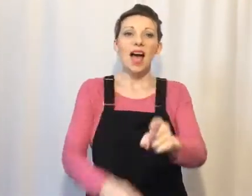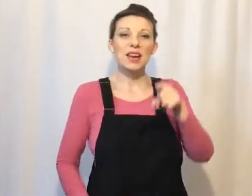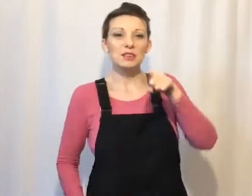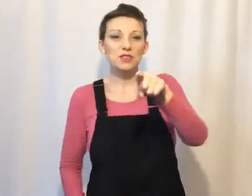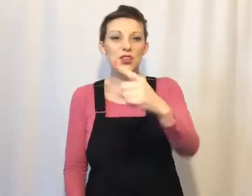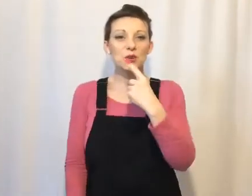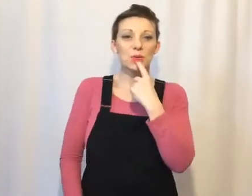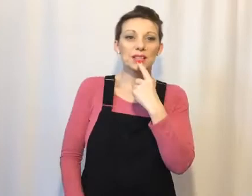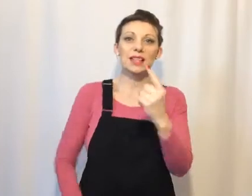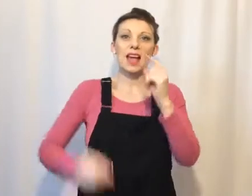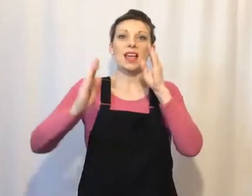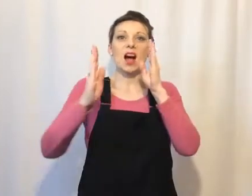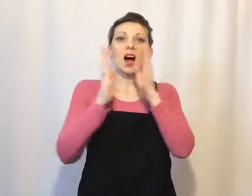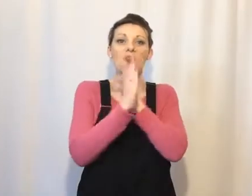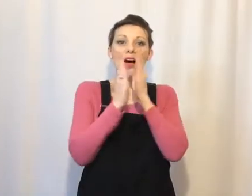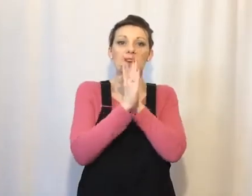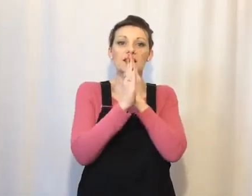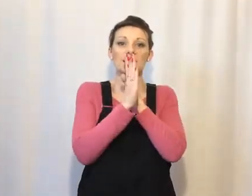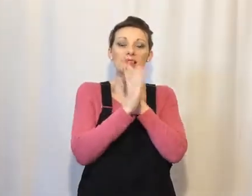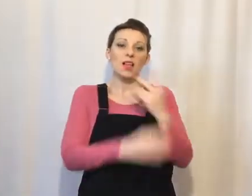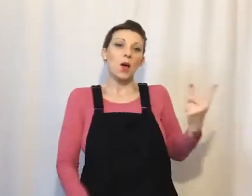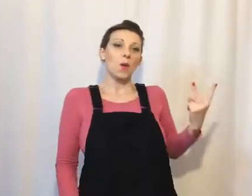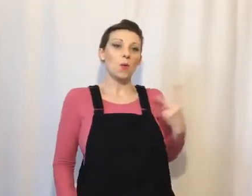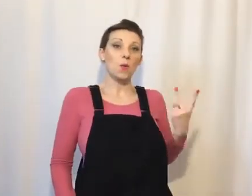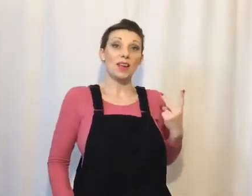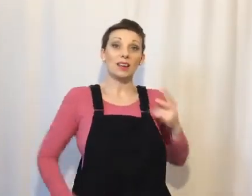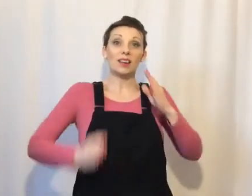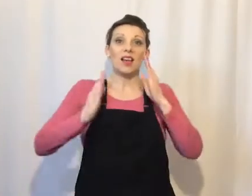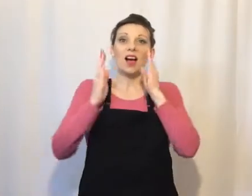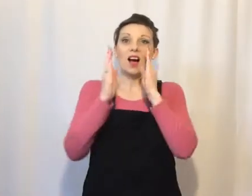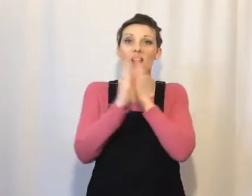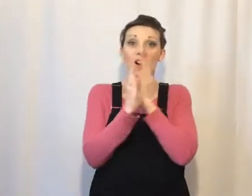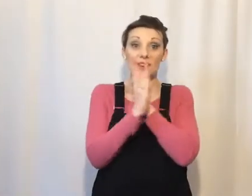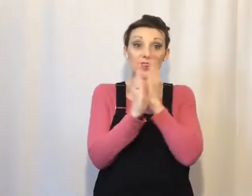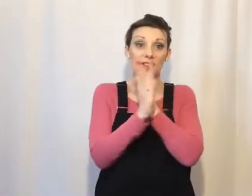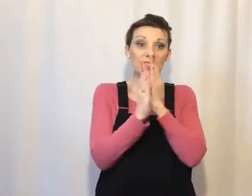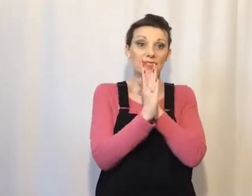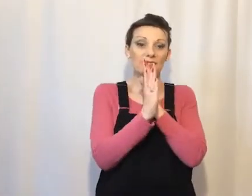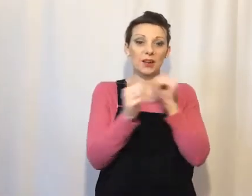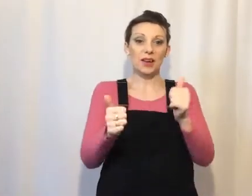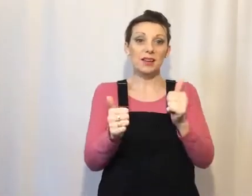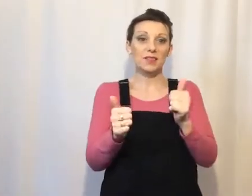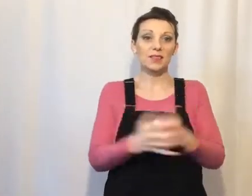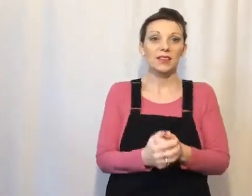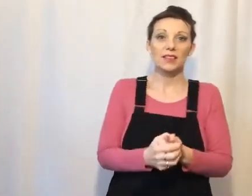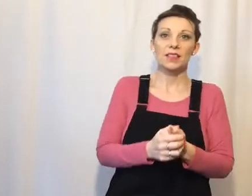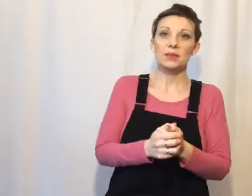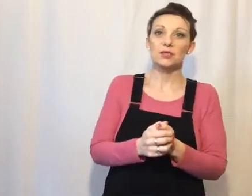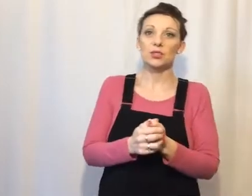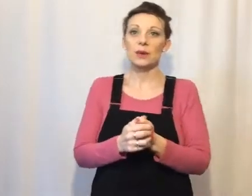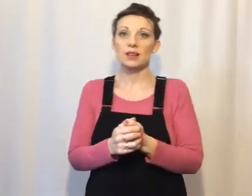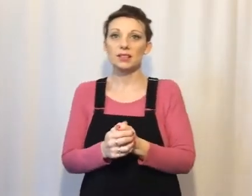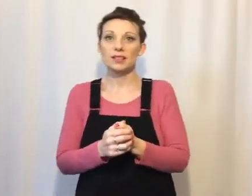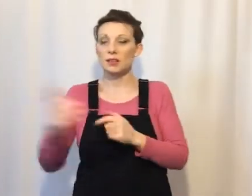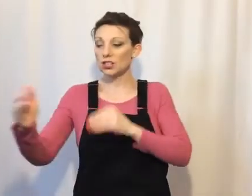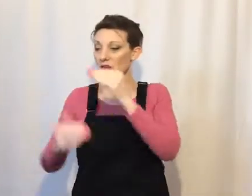And if you say hide, we'll hide. Okay? That bit's not too bad, is it? So let's try